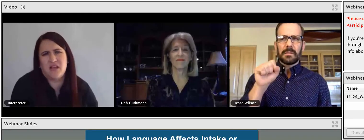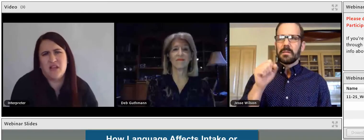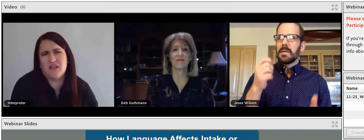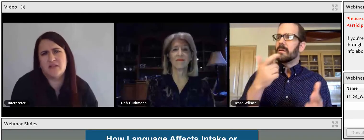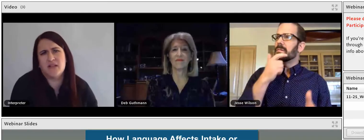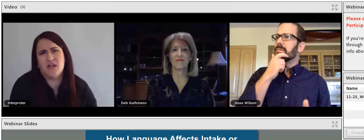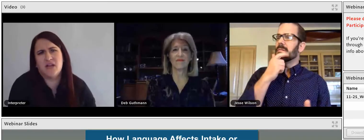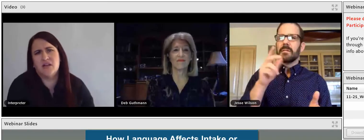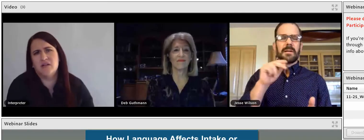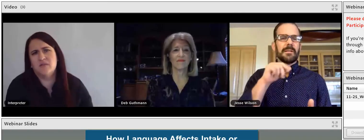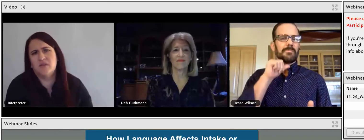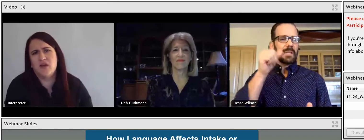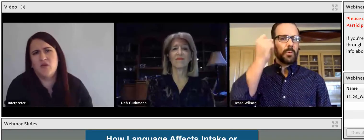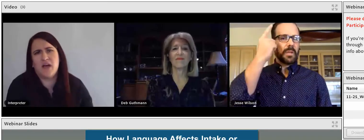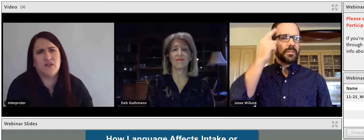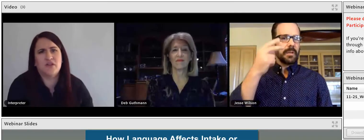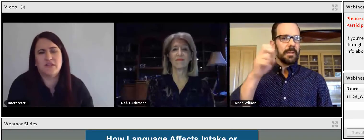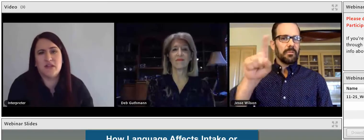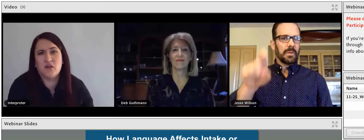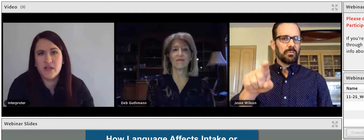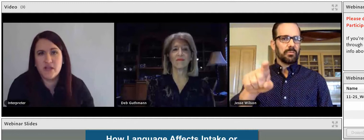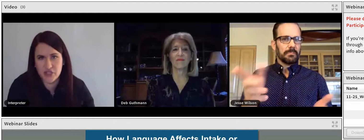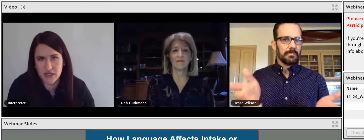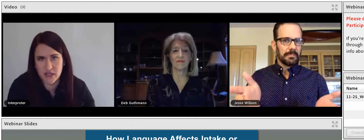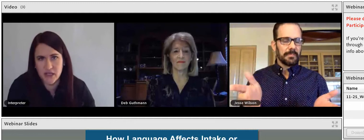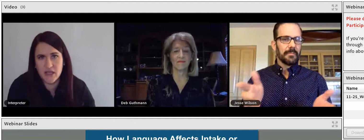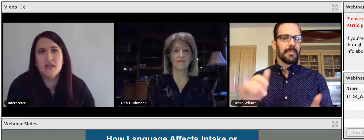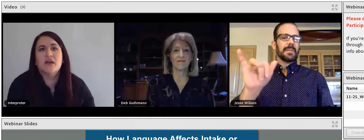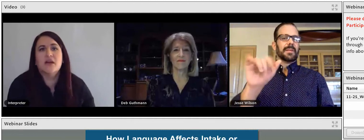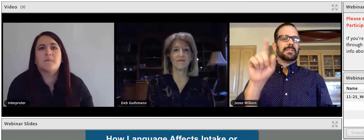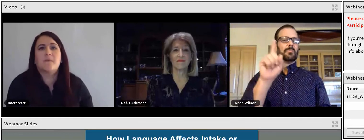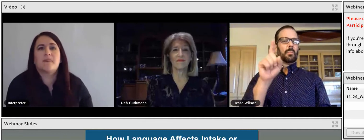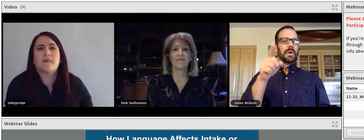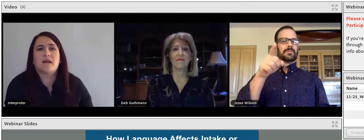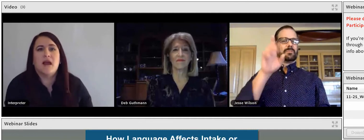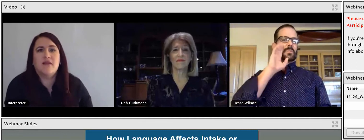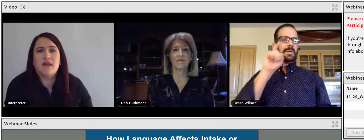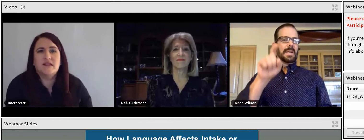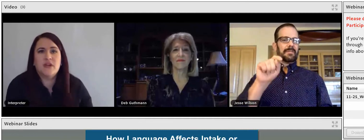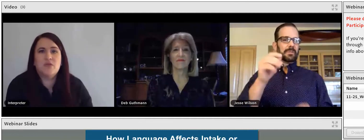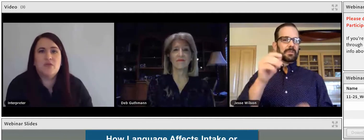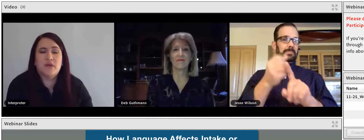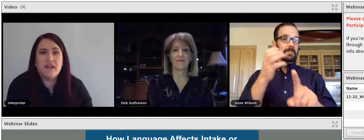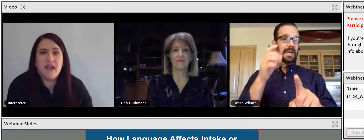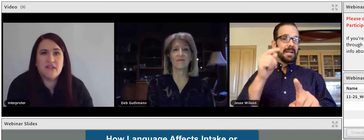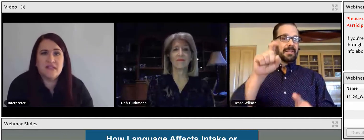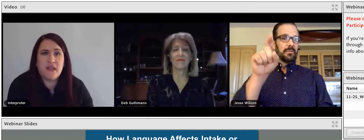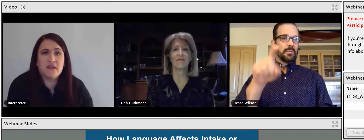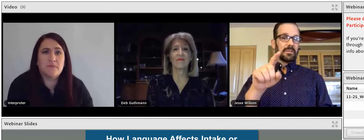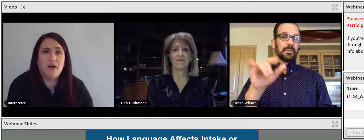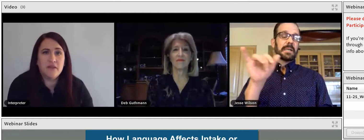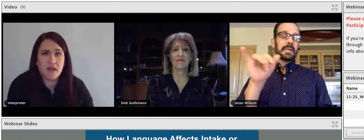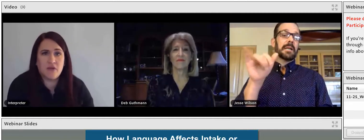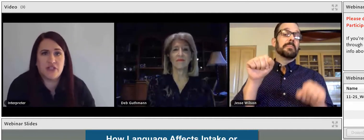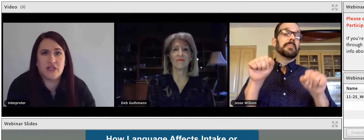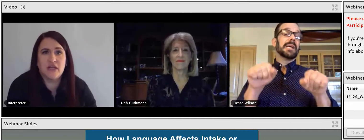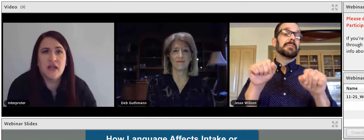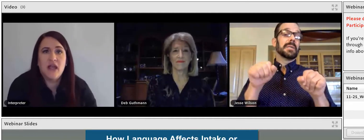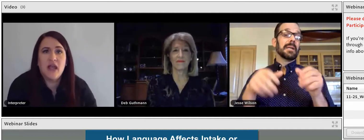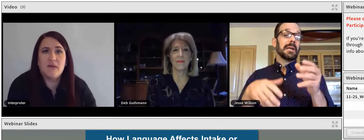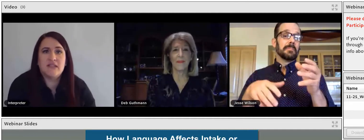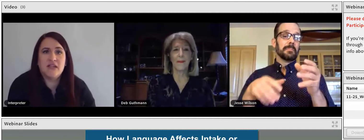say, what, 30 days? No, I don't understand the question. And that's where you will really have to expand